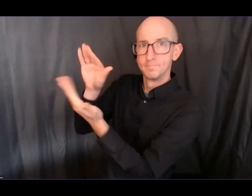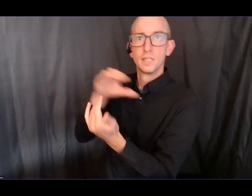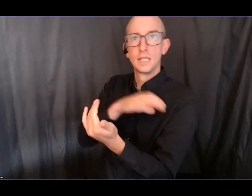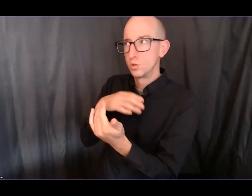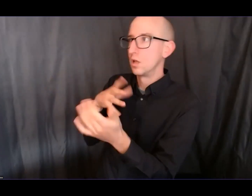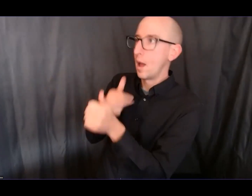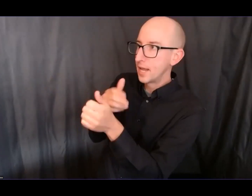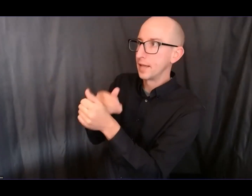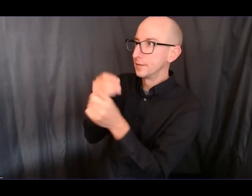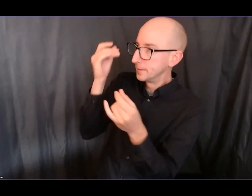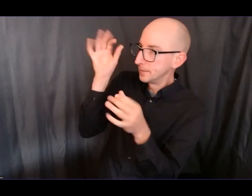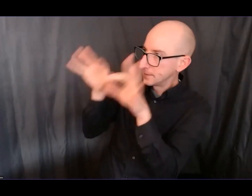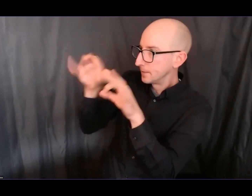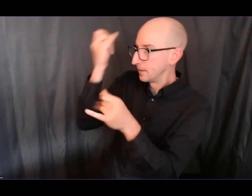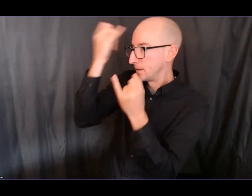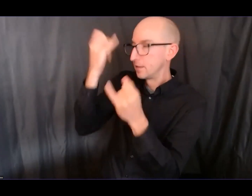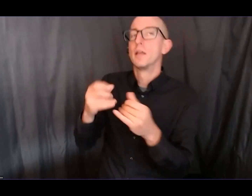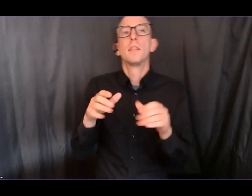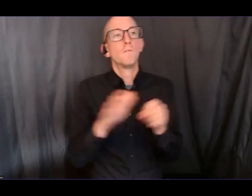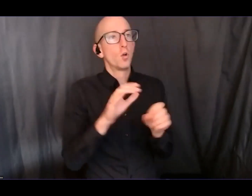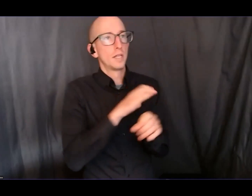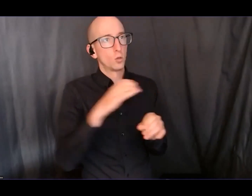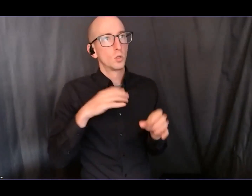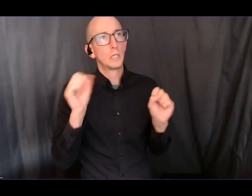sort of have a more